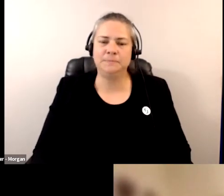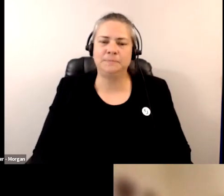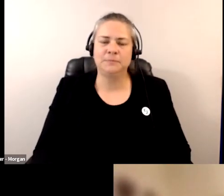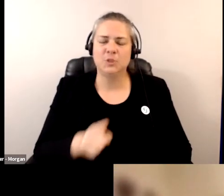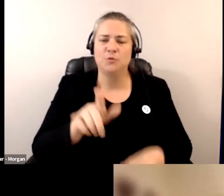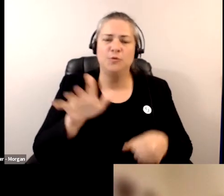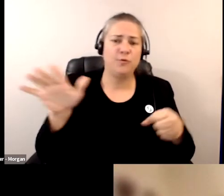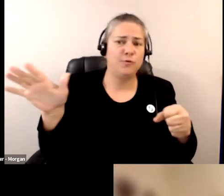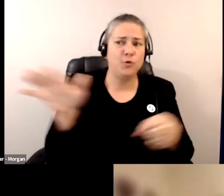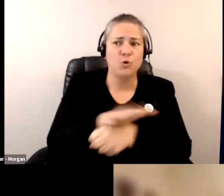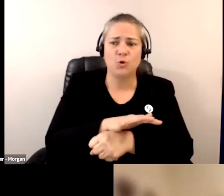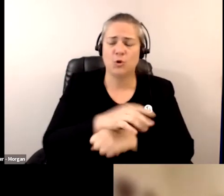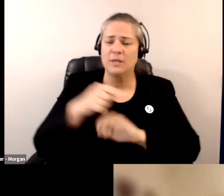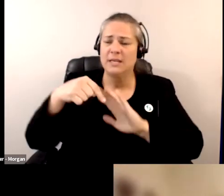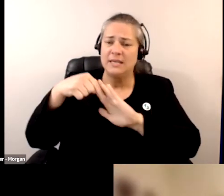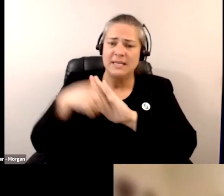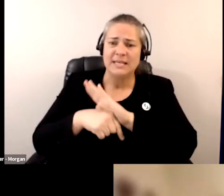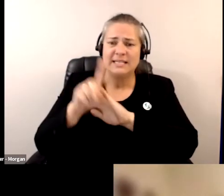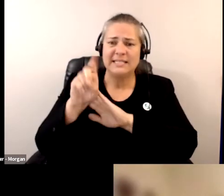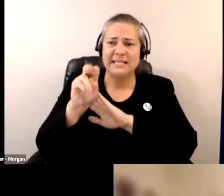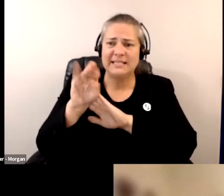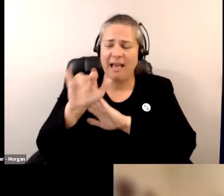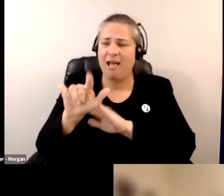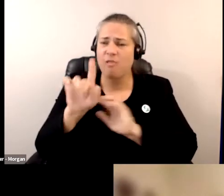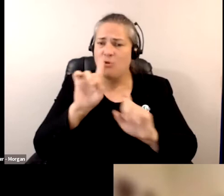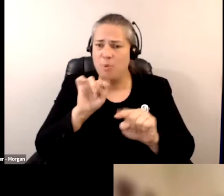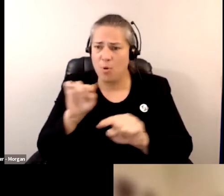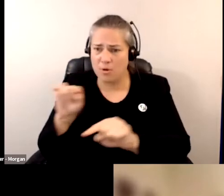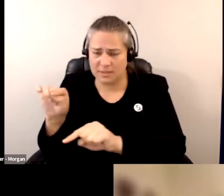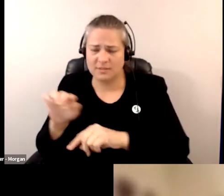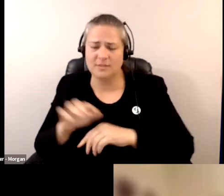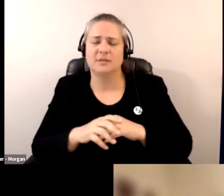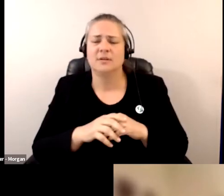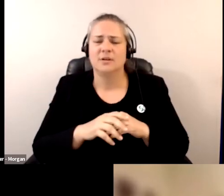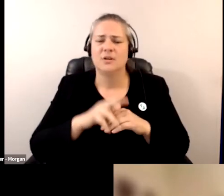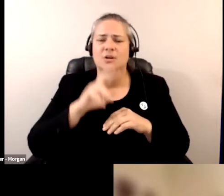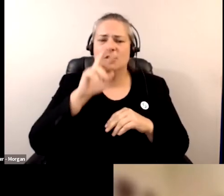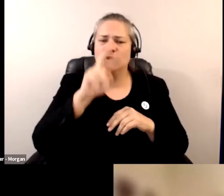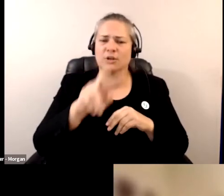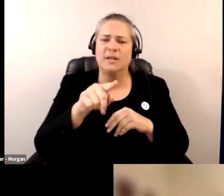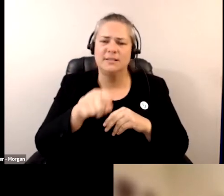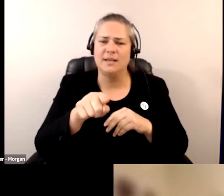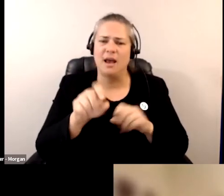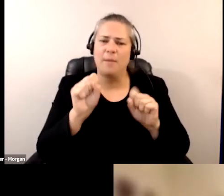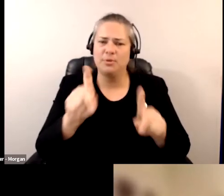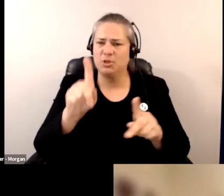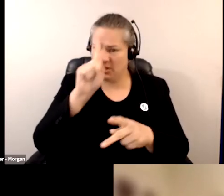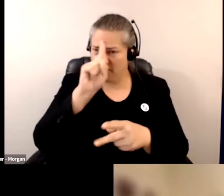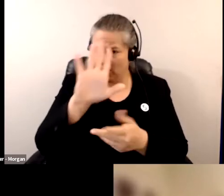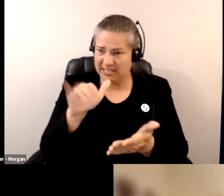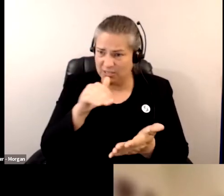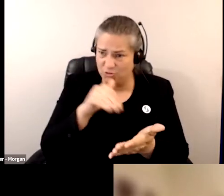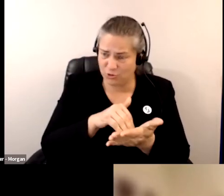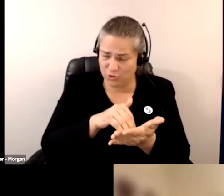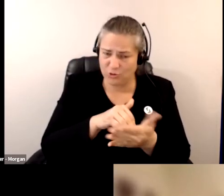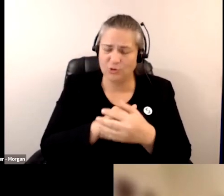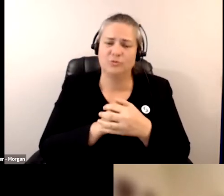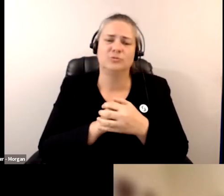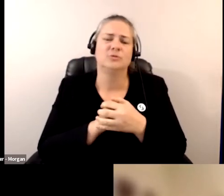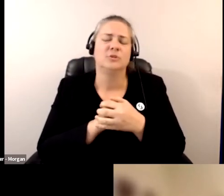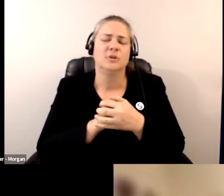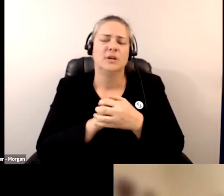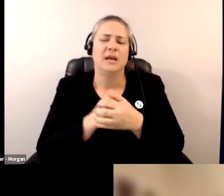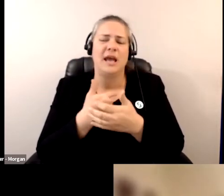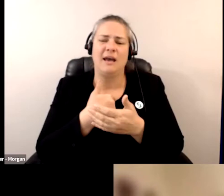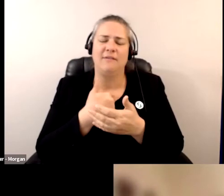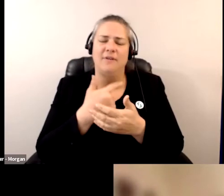report, I would say, on the status and the future opportunities of the center, informed by evidence